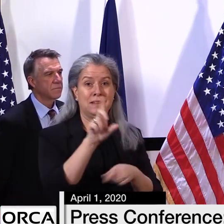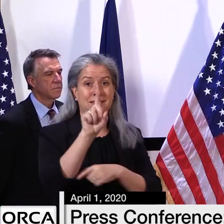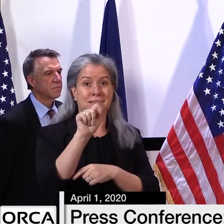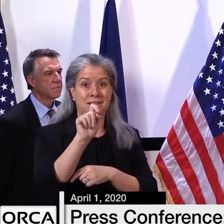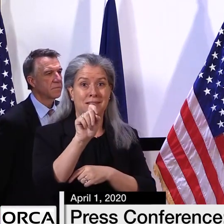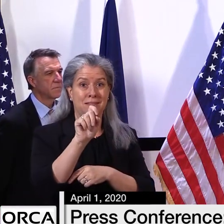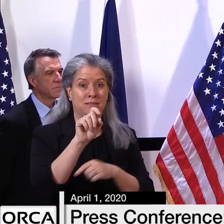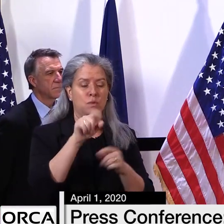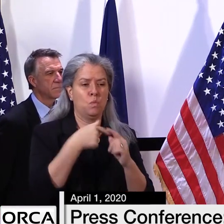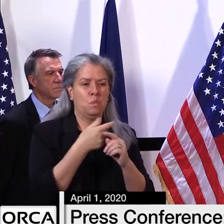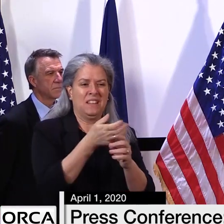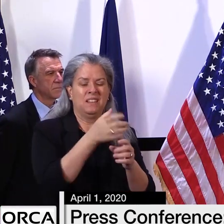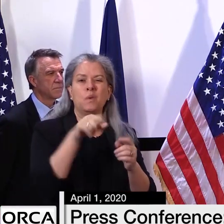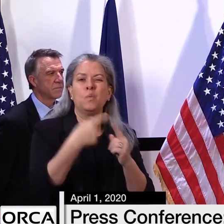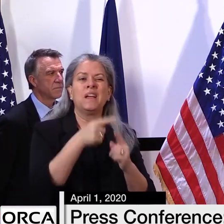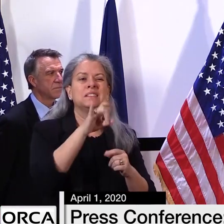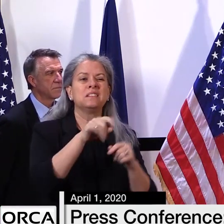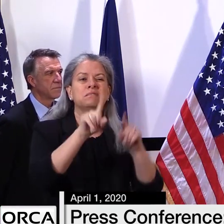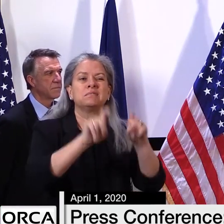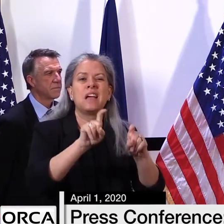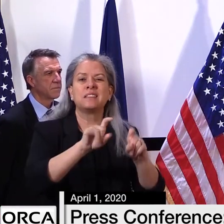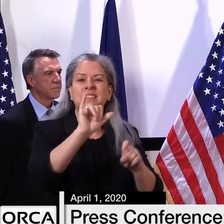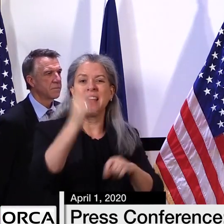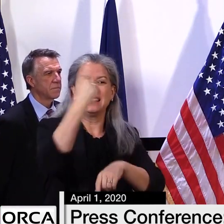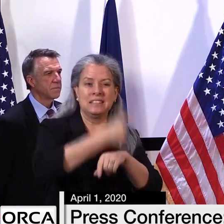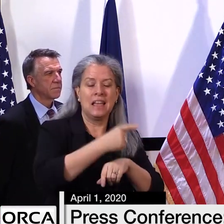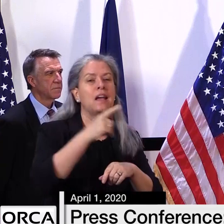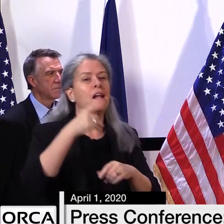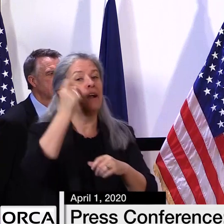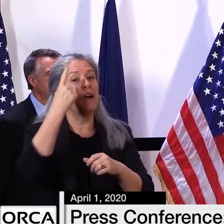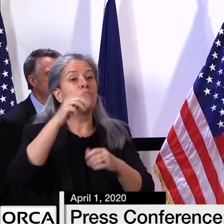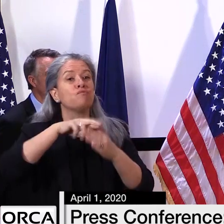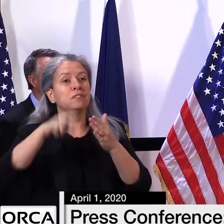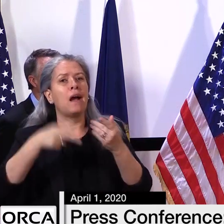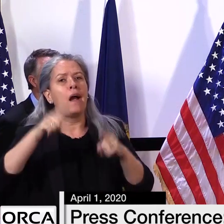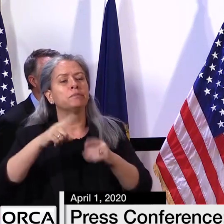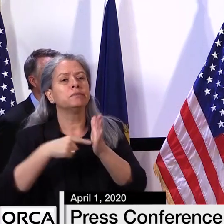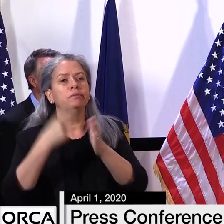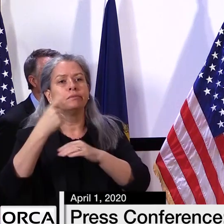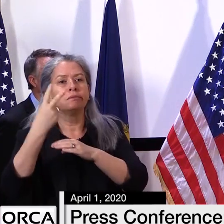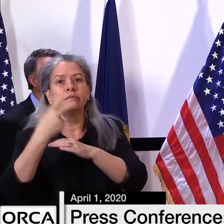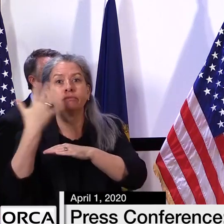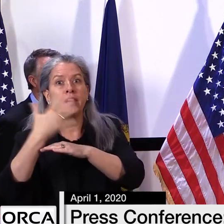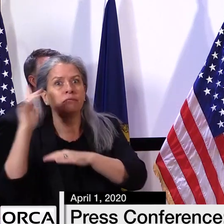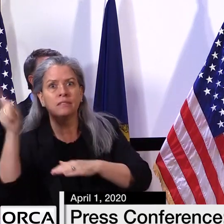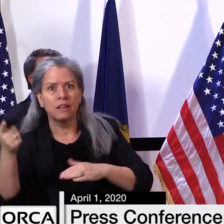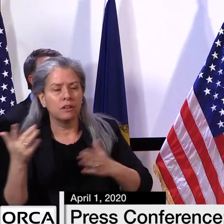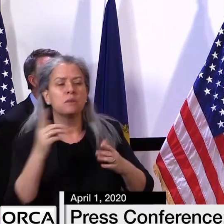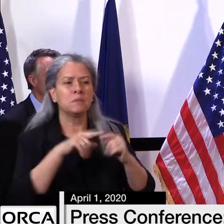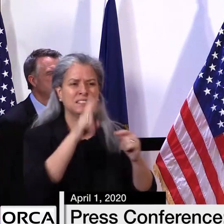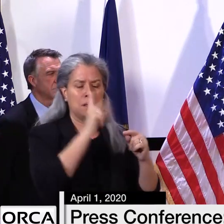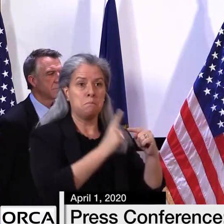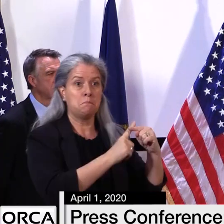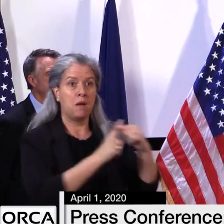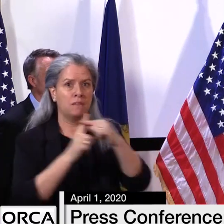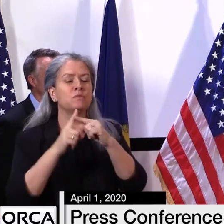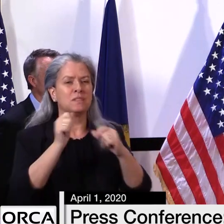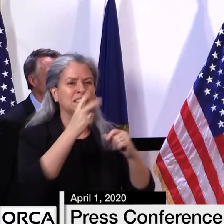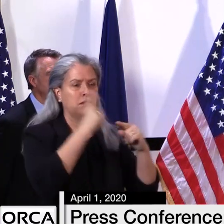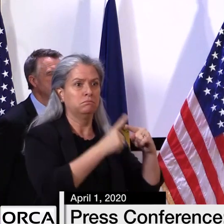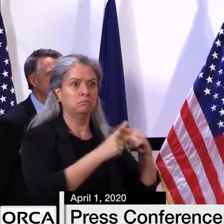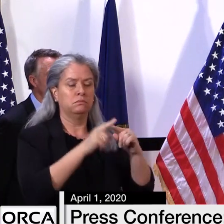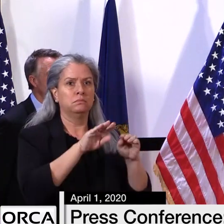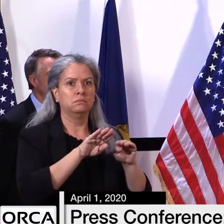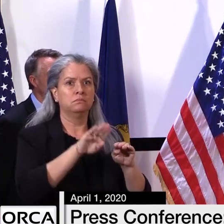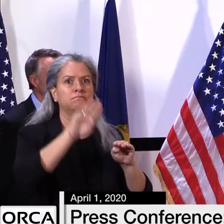came out, and we look at how many were positive, you can see a distinct trend going in an